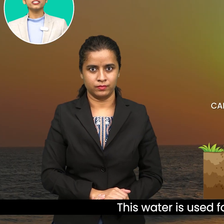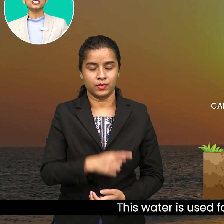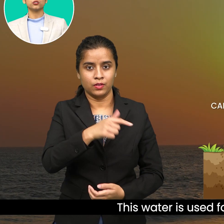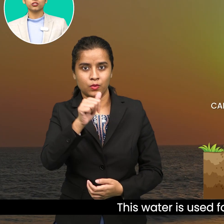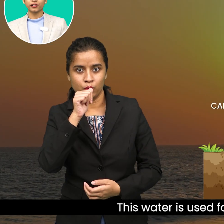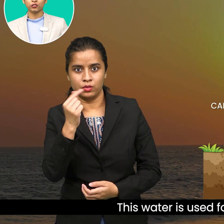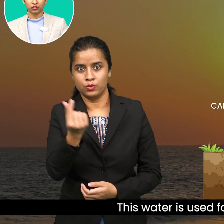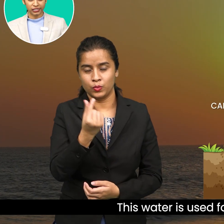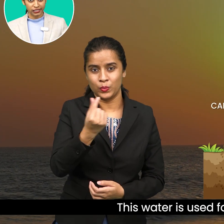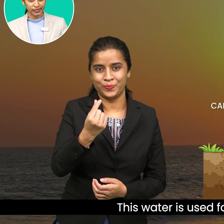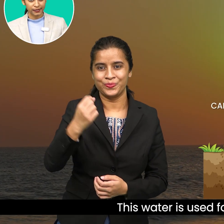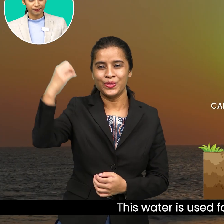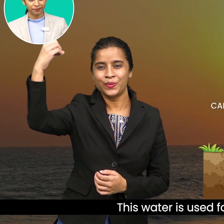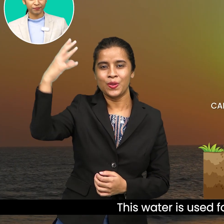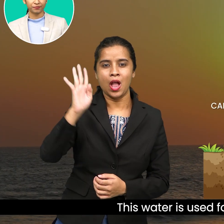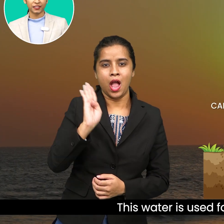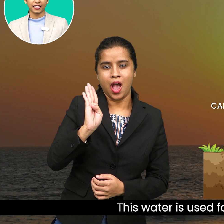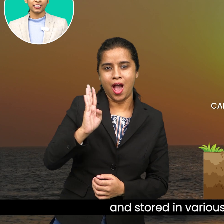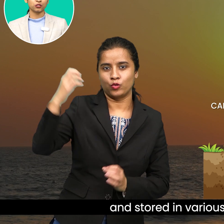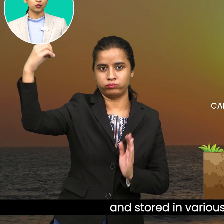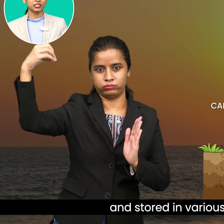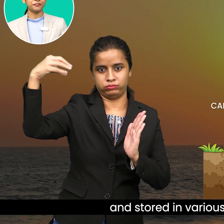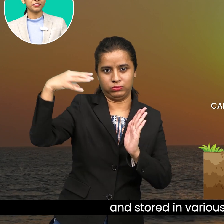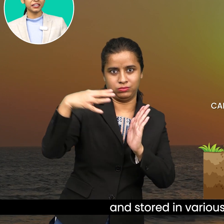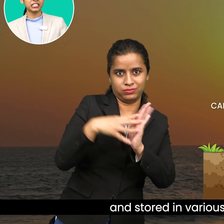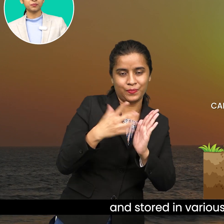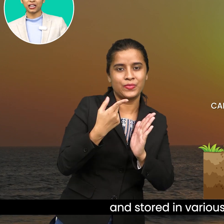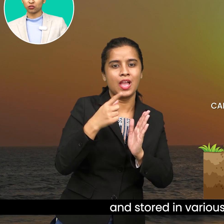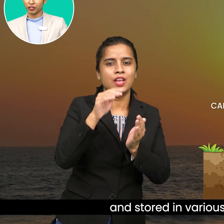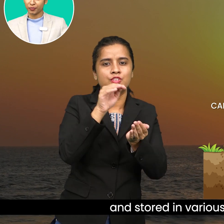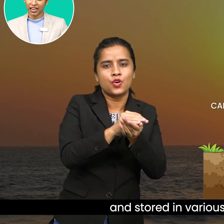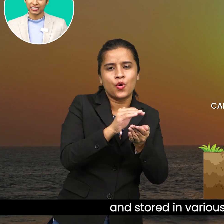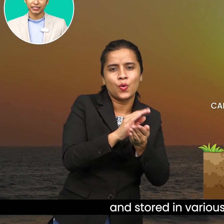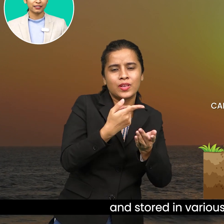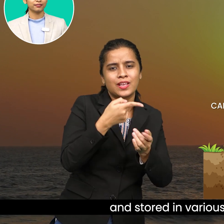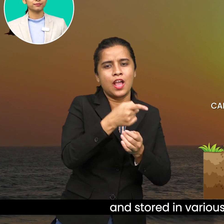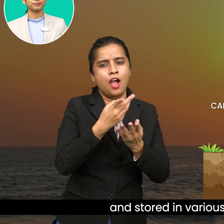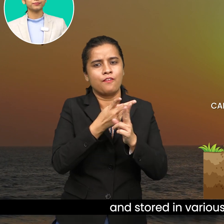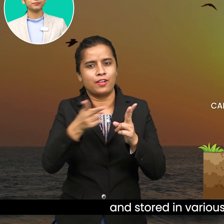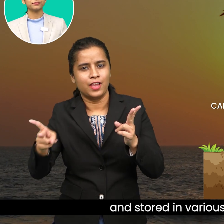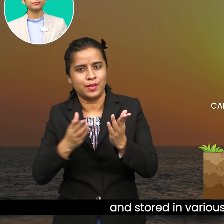This water is used for photosynthesis and stored in various parts of the plant.